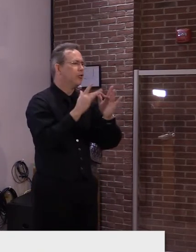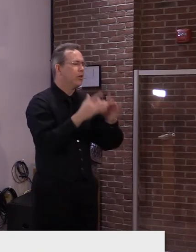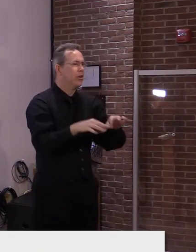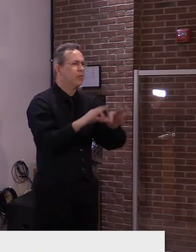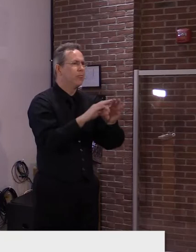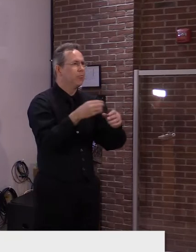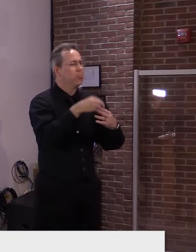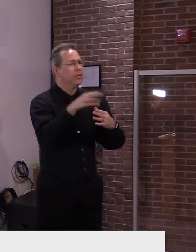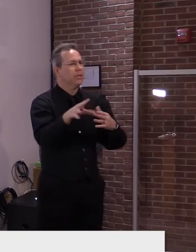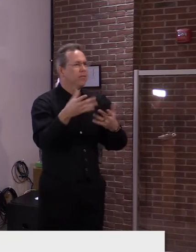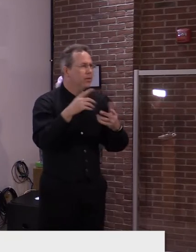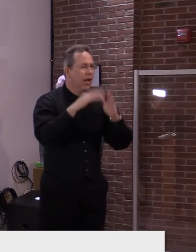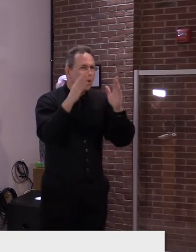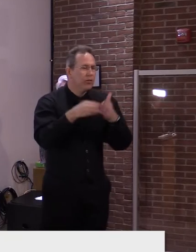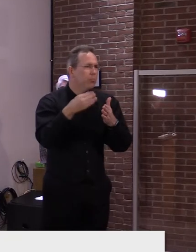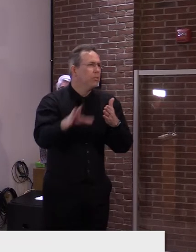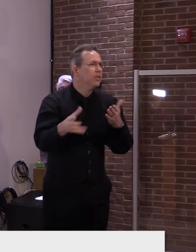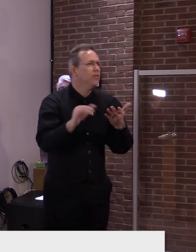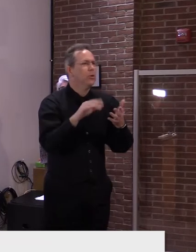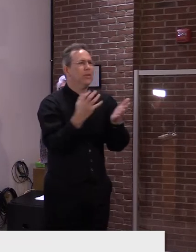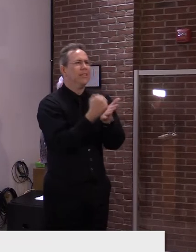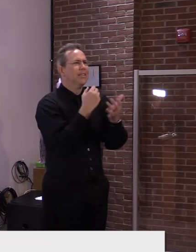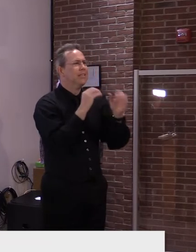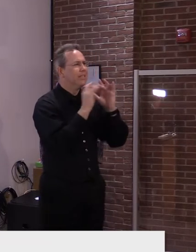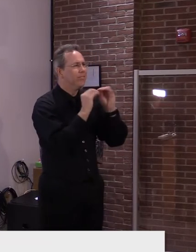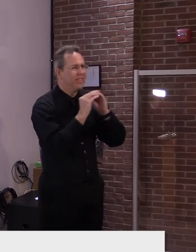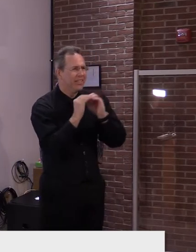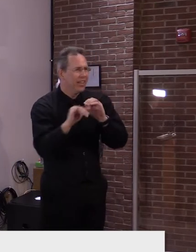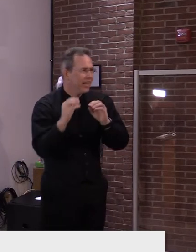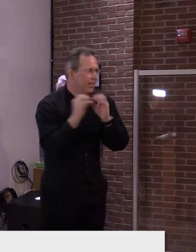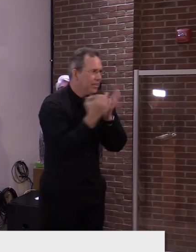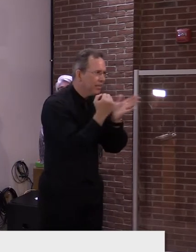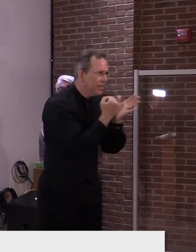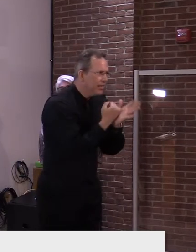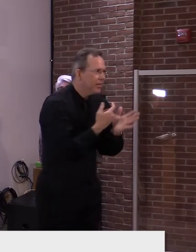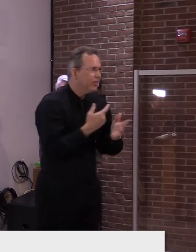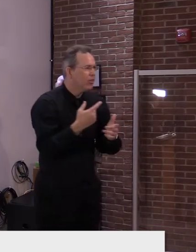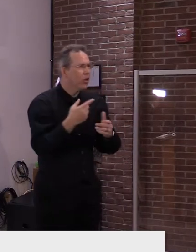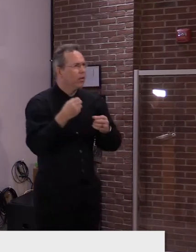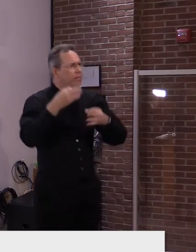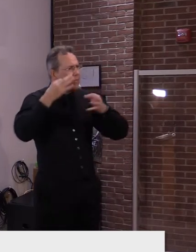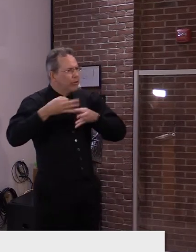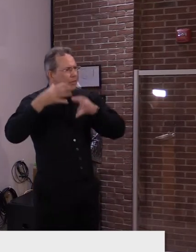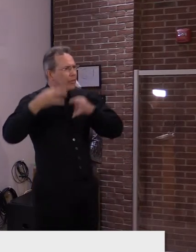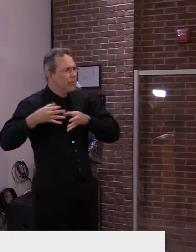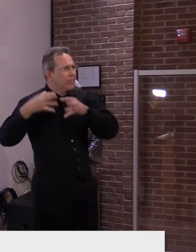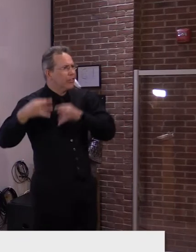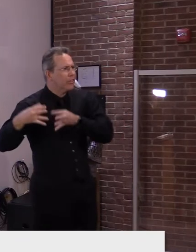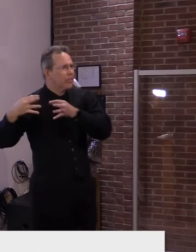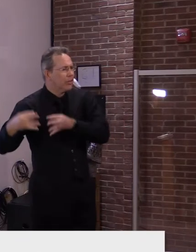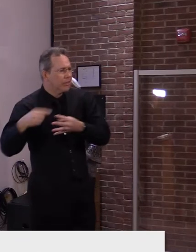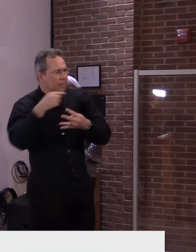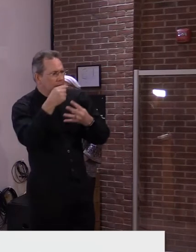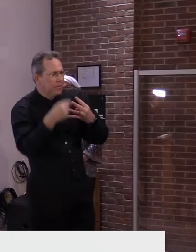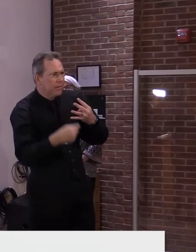watching, but I think the goal is for House appropriations to spend about half of the